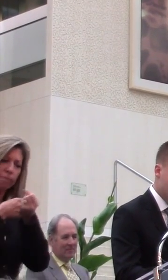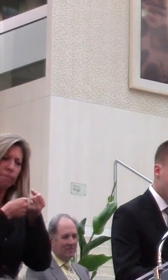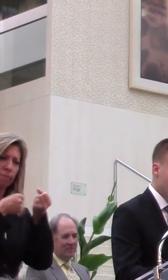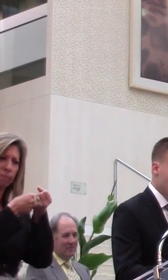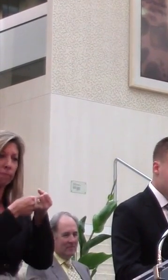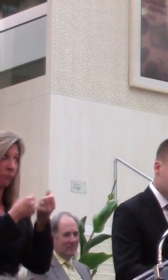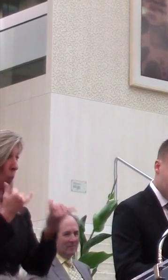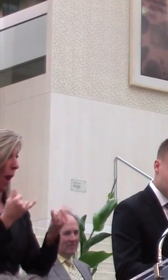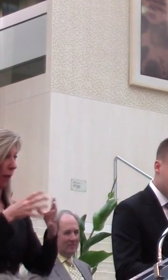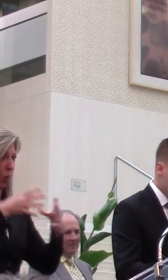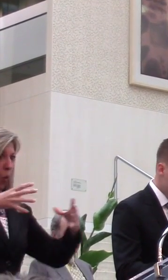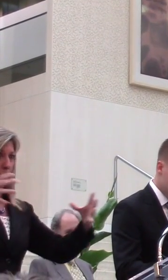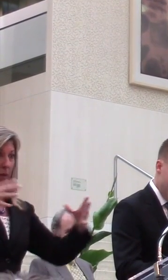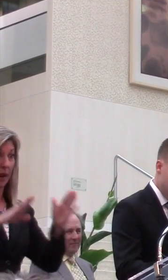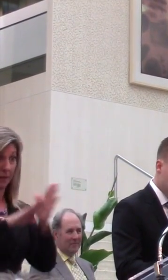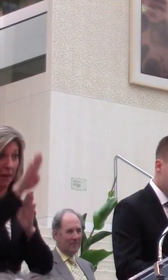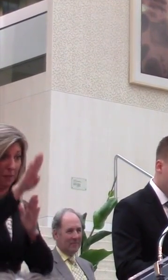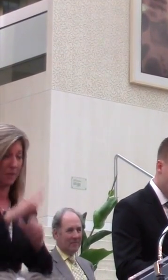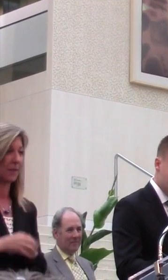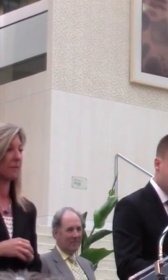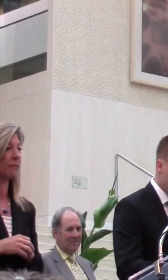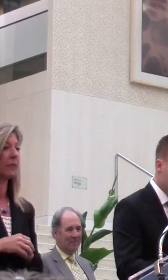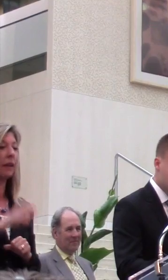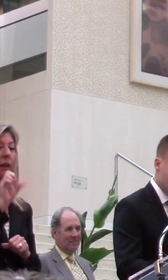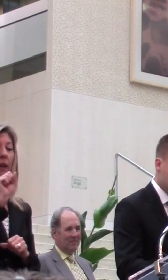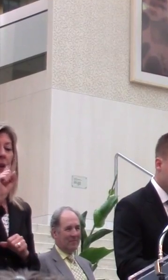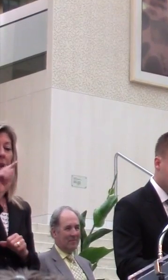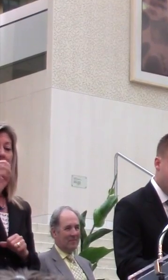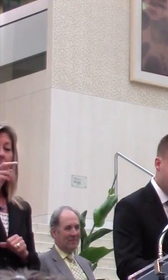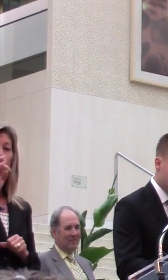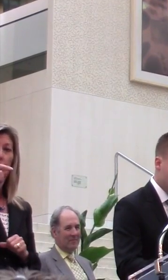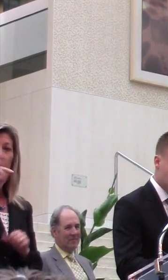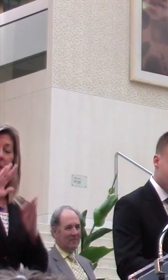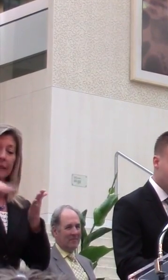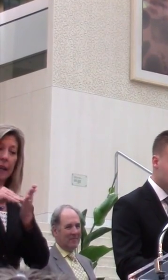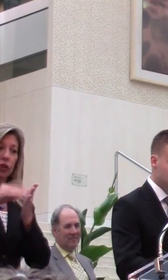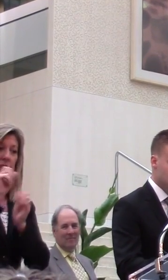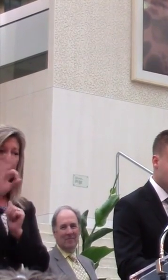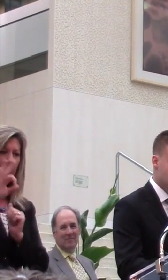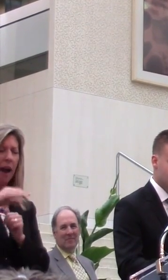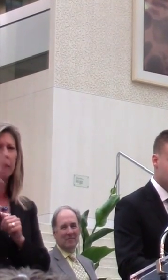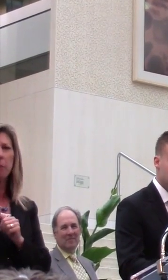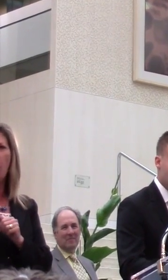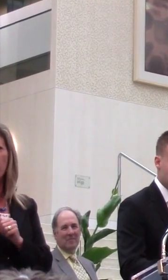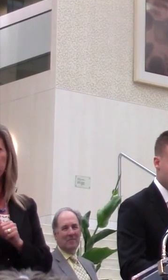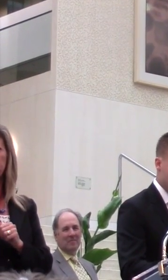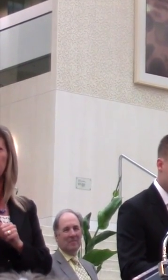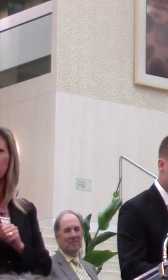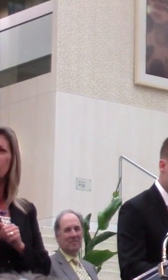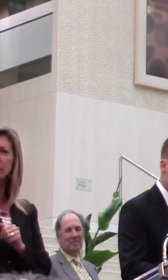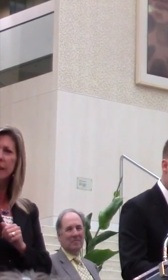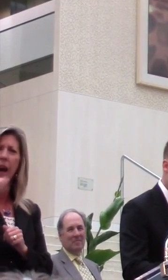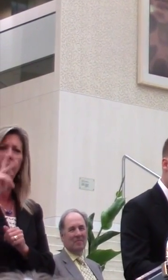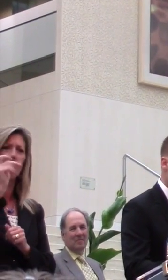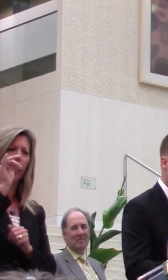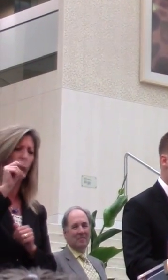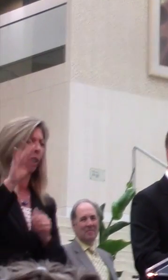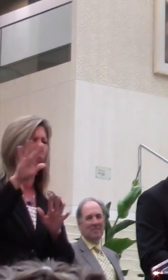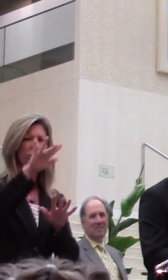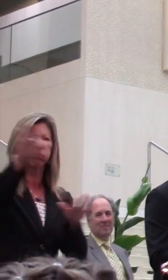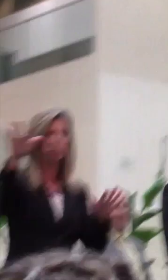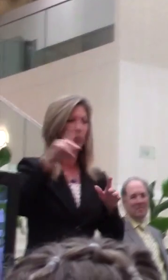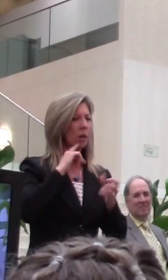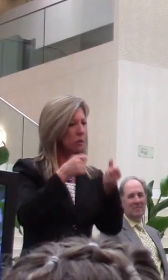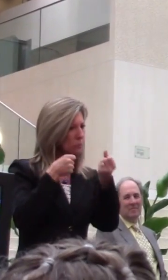develops. The Stedward Center staff, Bobby, Kersey, Jessica, Karen, and everyone else for supporting the infrastructure and, again, the development as